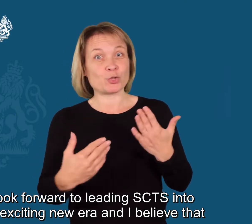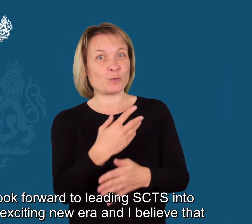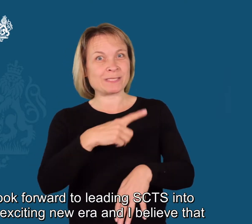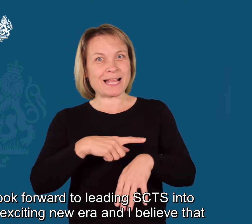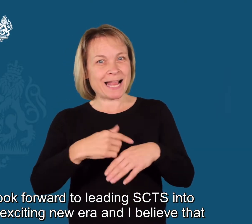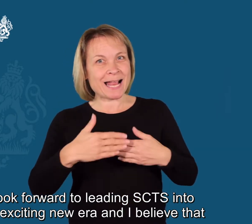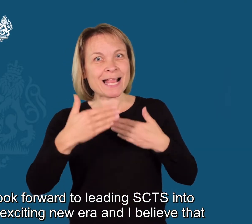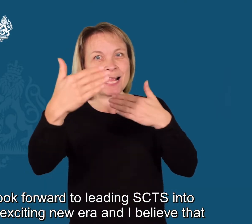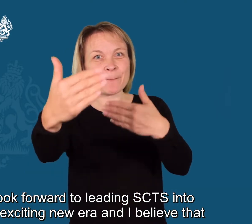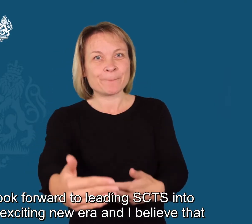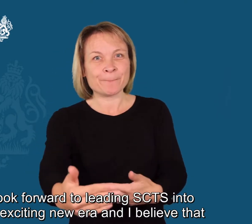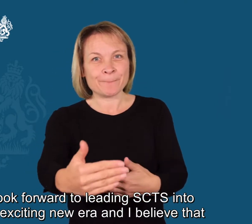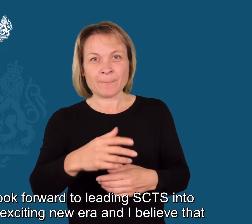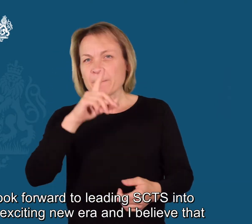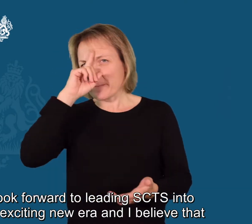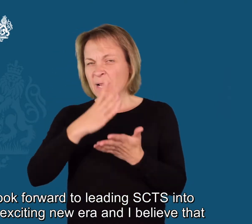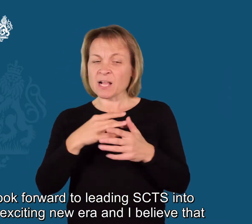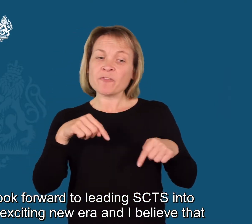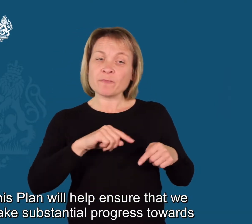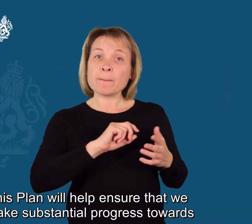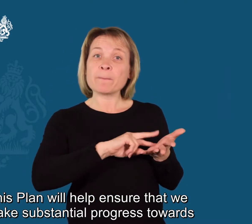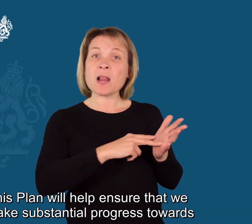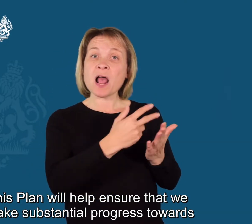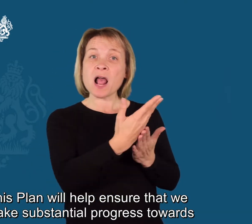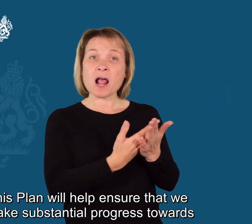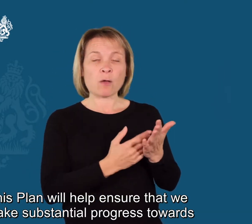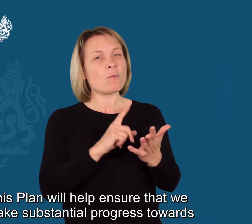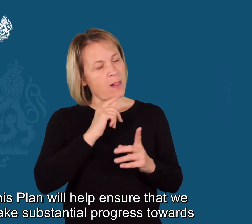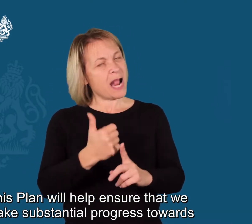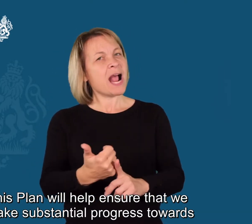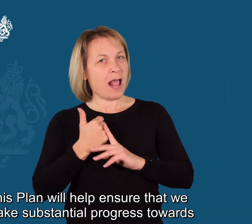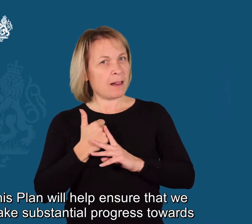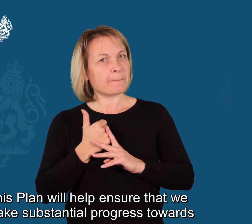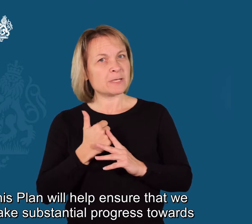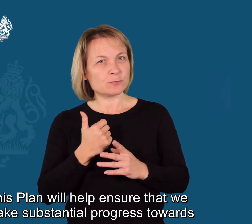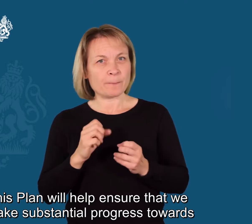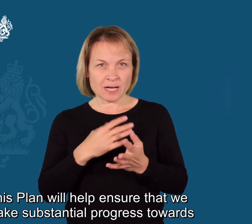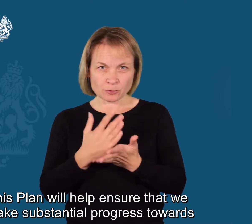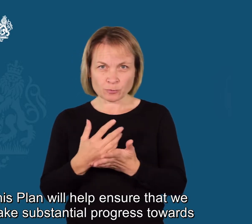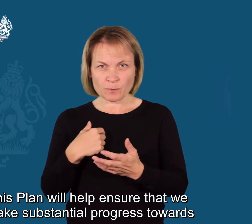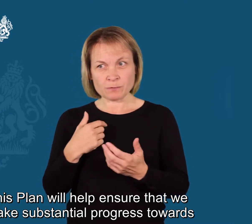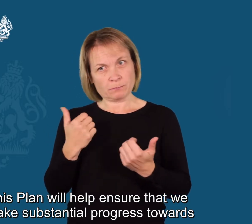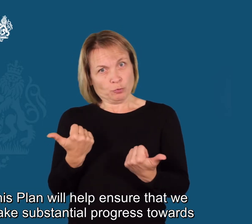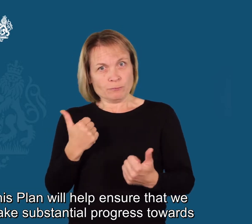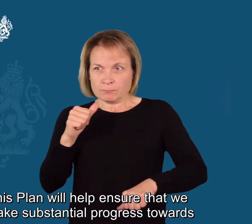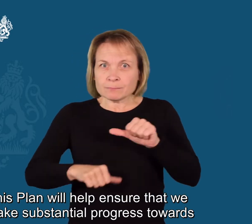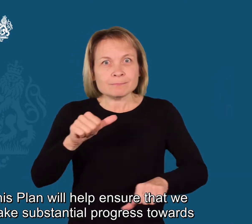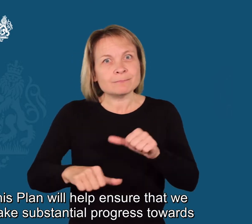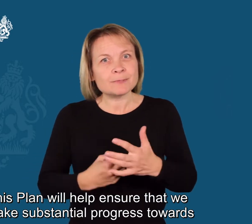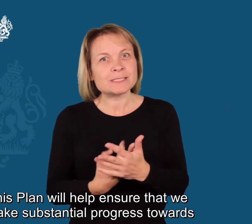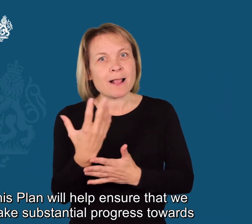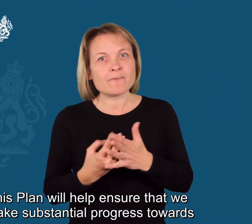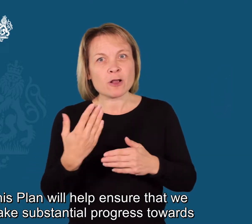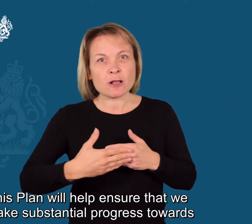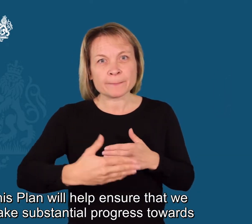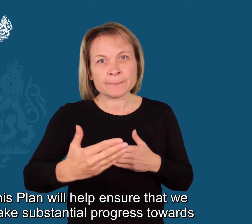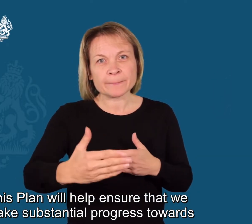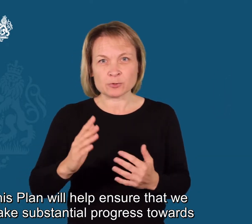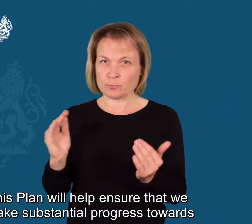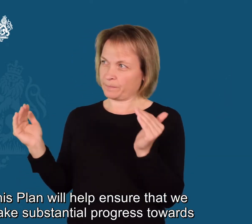I look forward to leading SCTS into this exciting new era, and I believe that this plan will help ensure that we make substantial